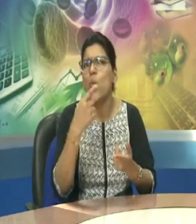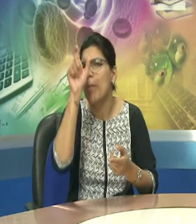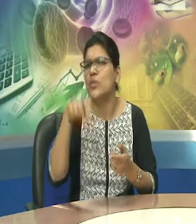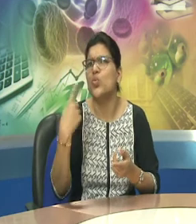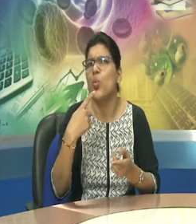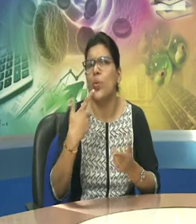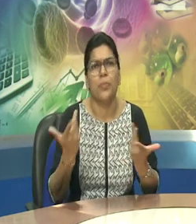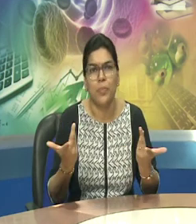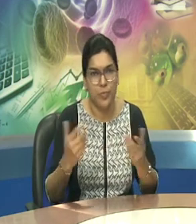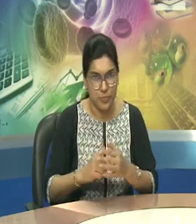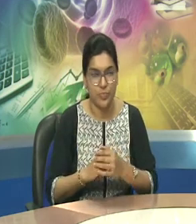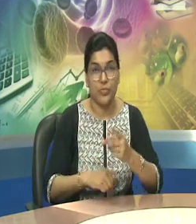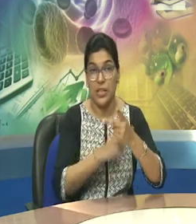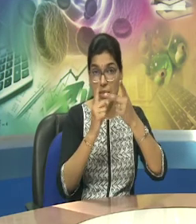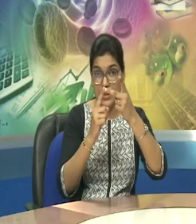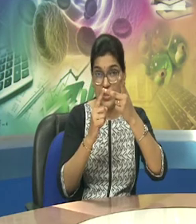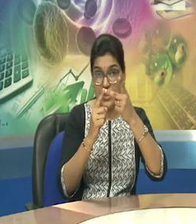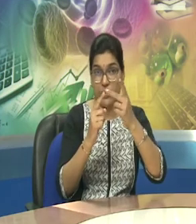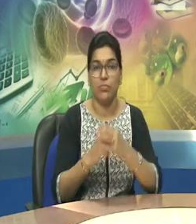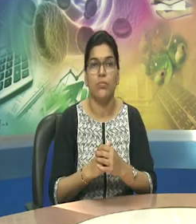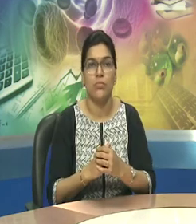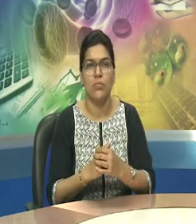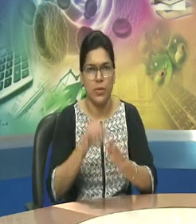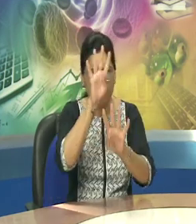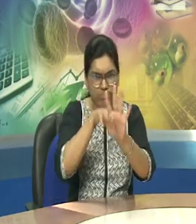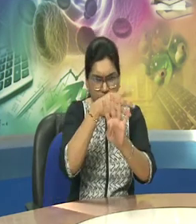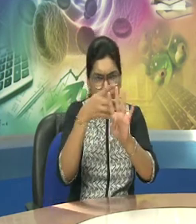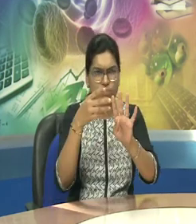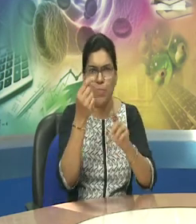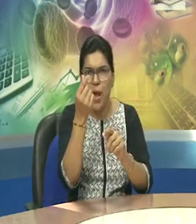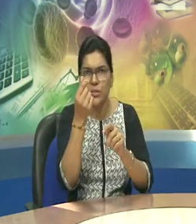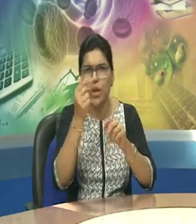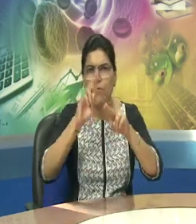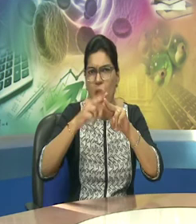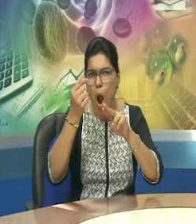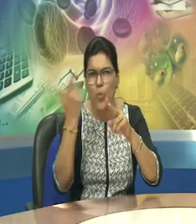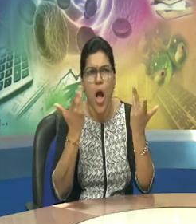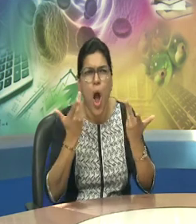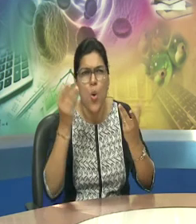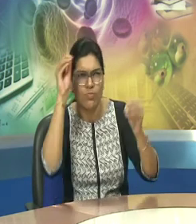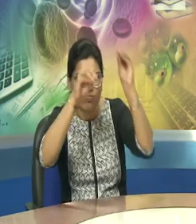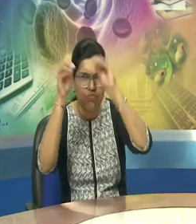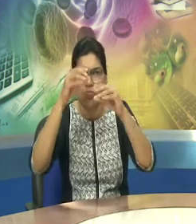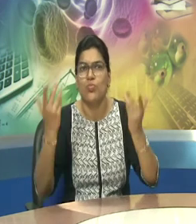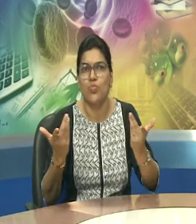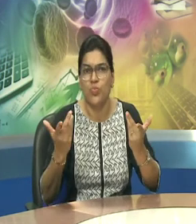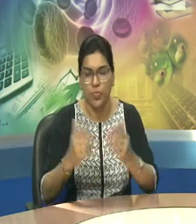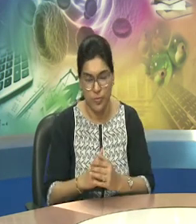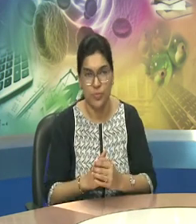who can start a small business? Second, arrange of finance. Third,